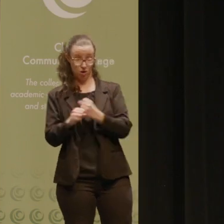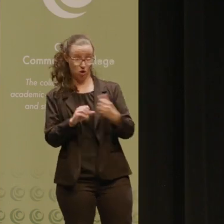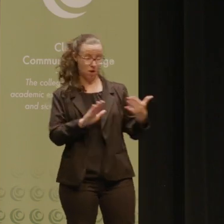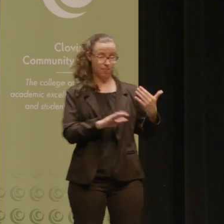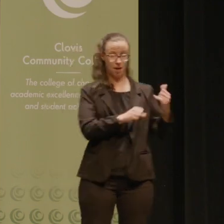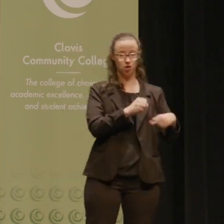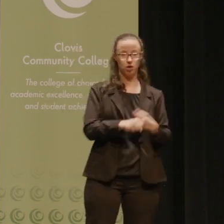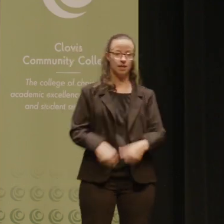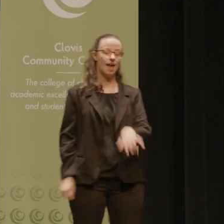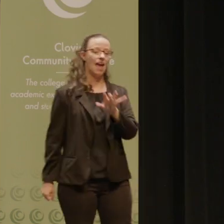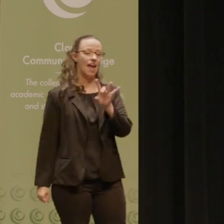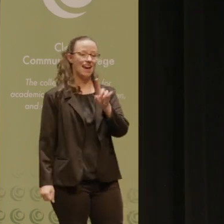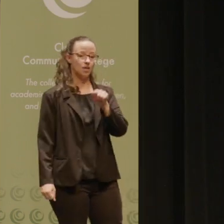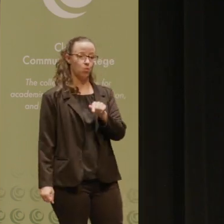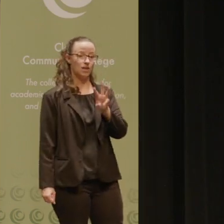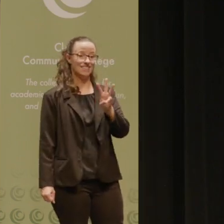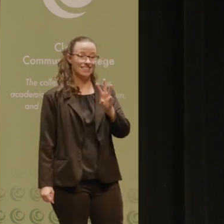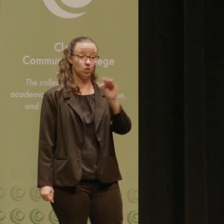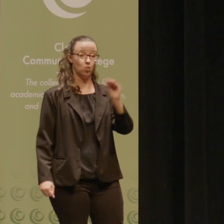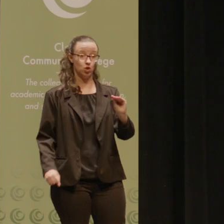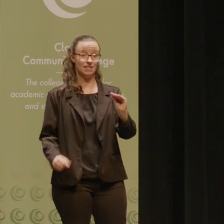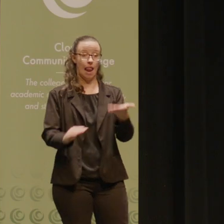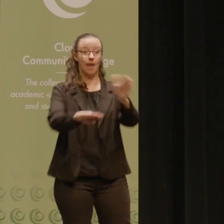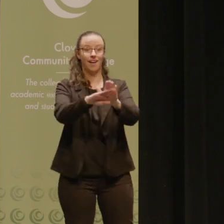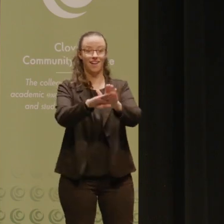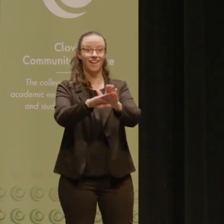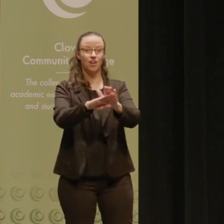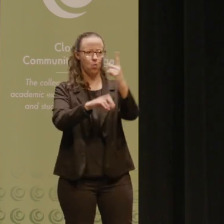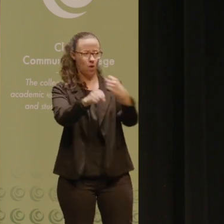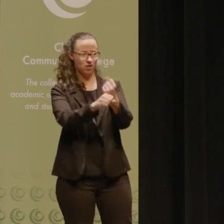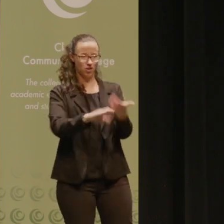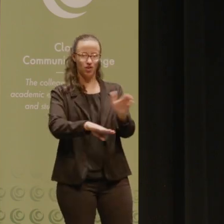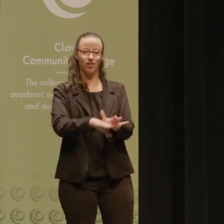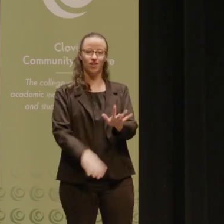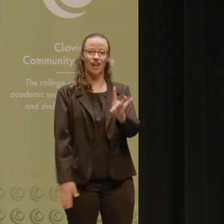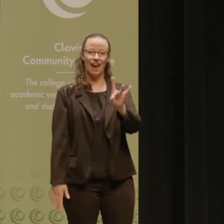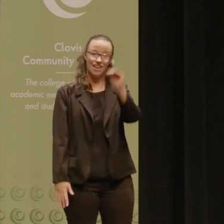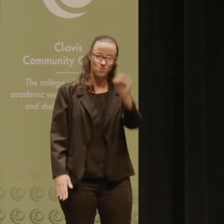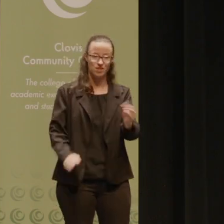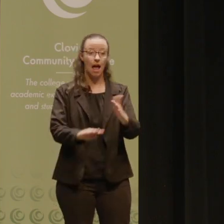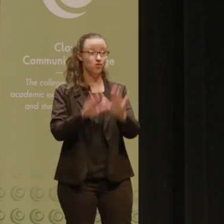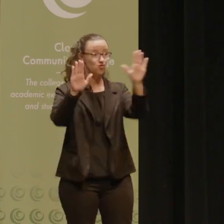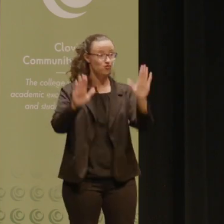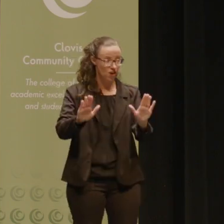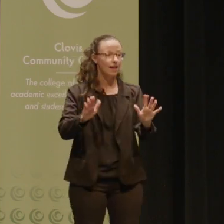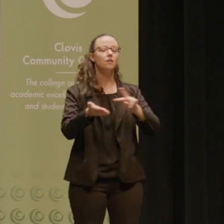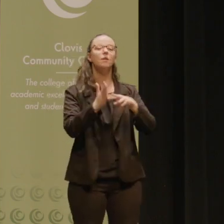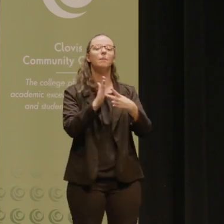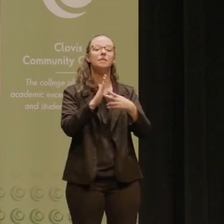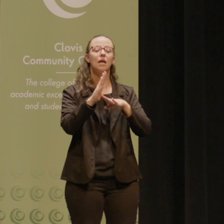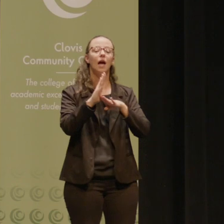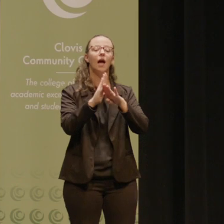at 8.6% over where we were last year. That's a great way to be. We're heading in the right